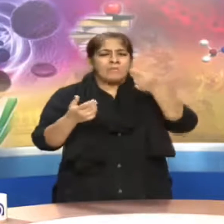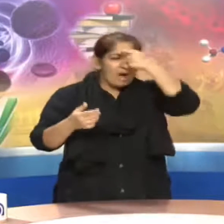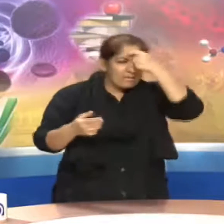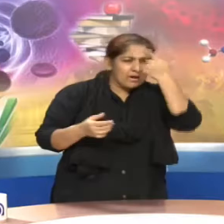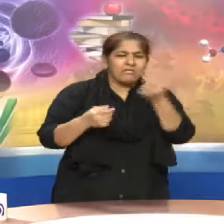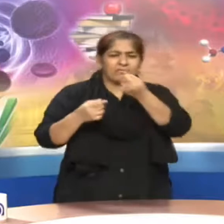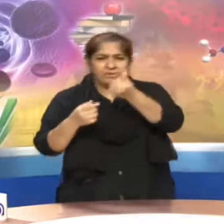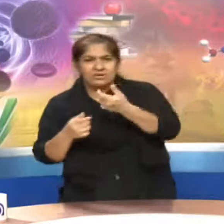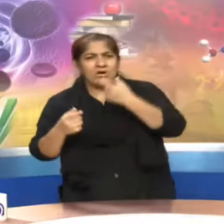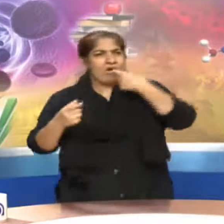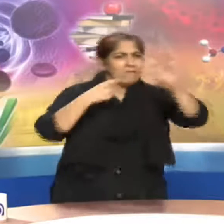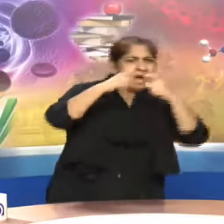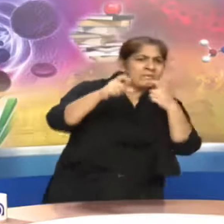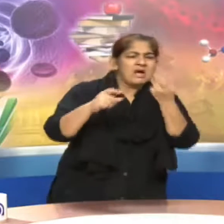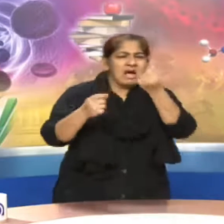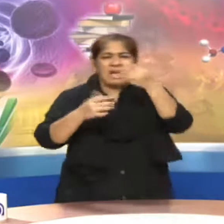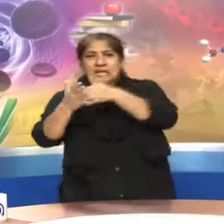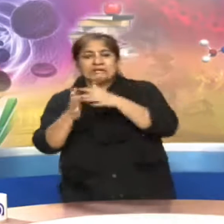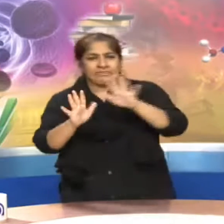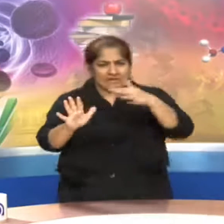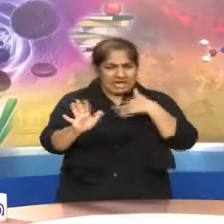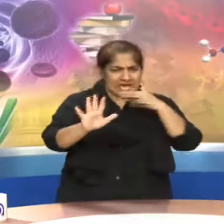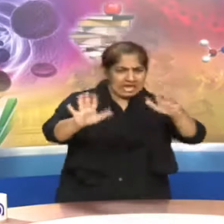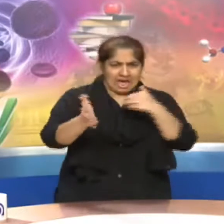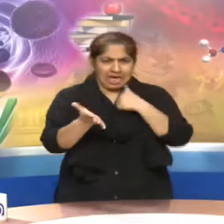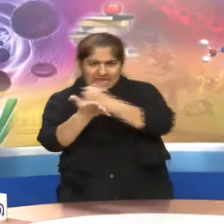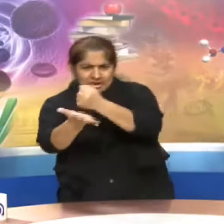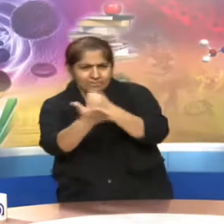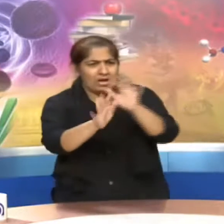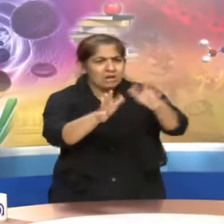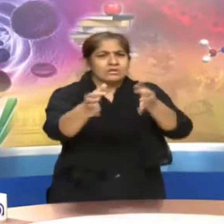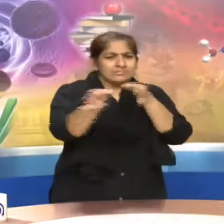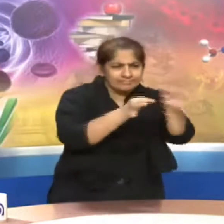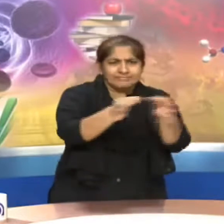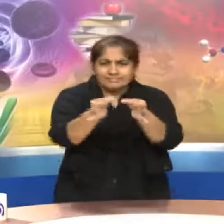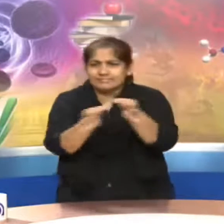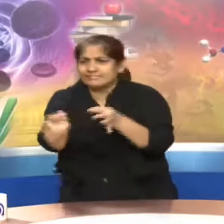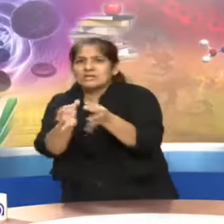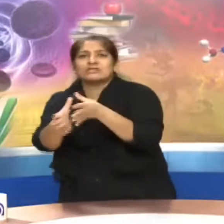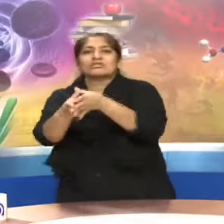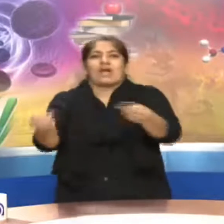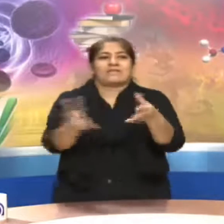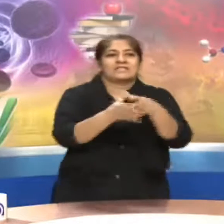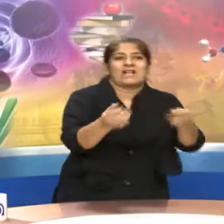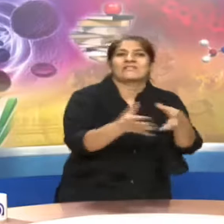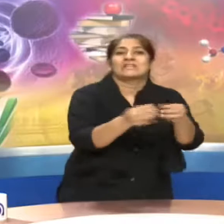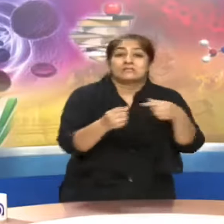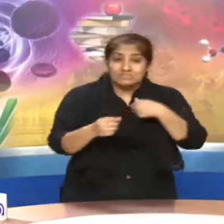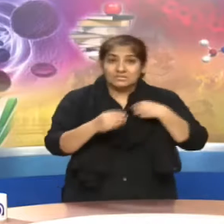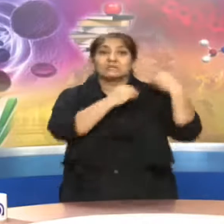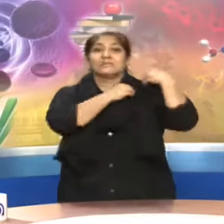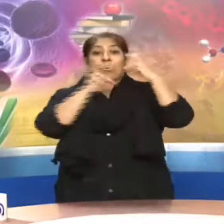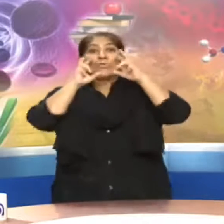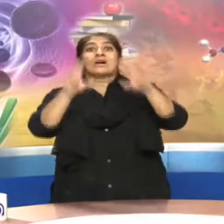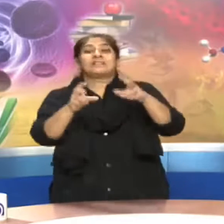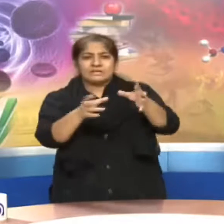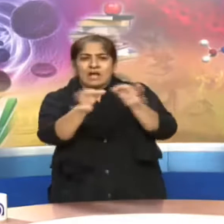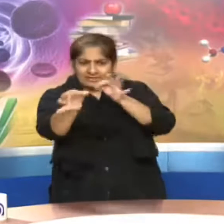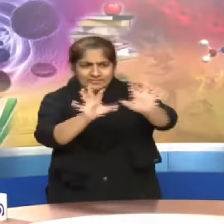that when there are many people involved in a teamwork, and the leader should solve the query of all the